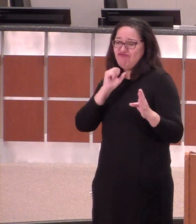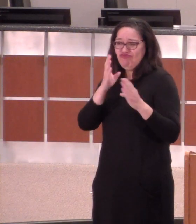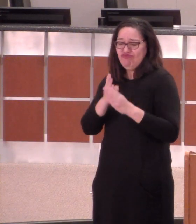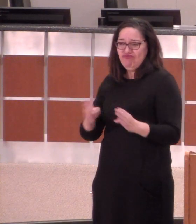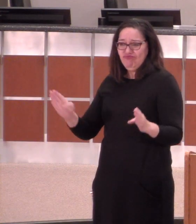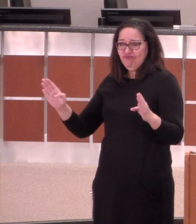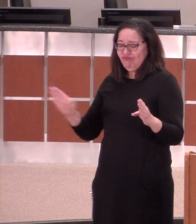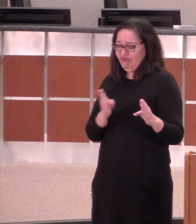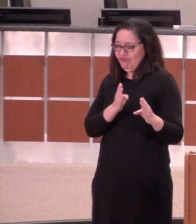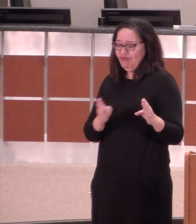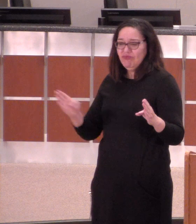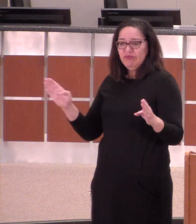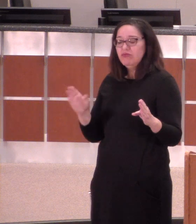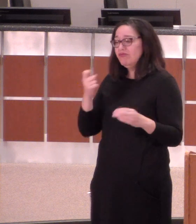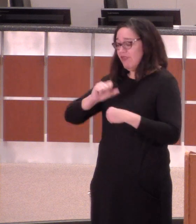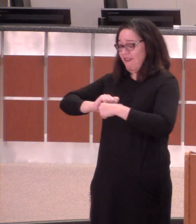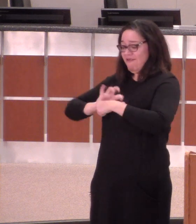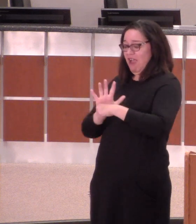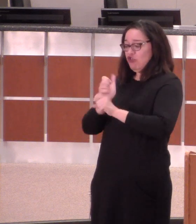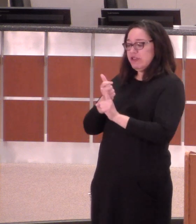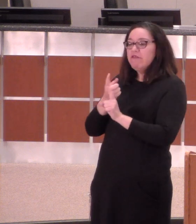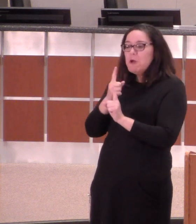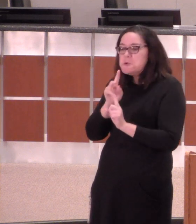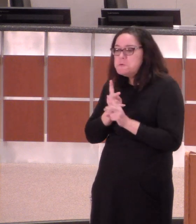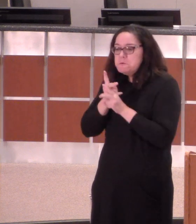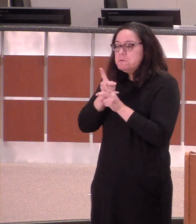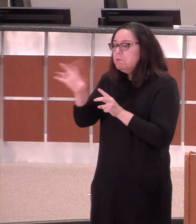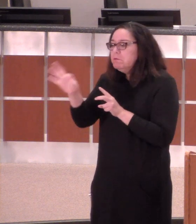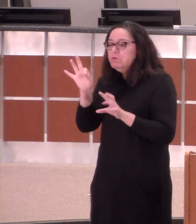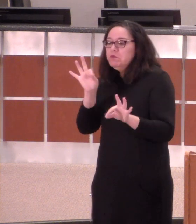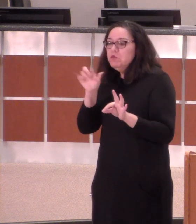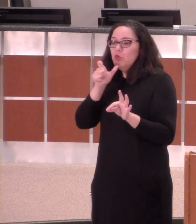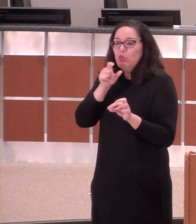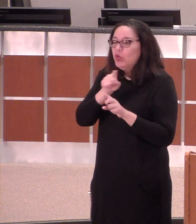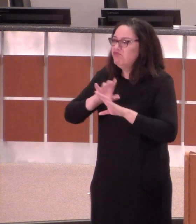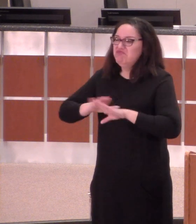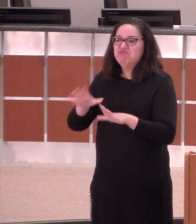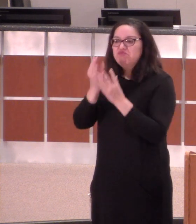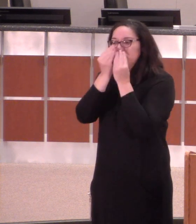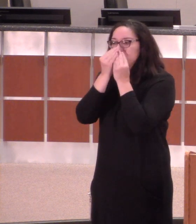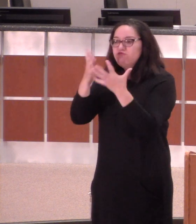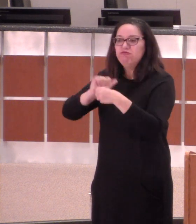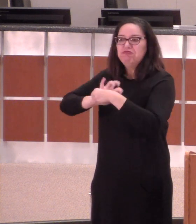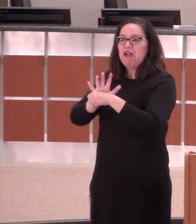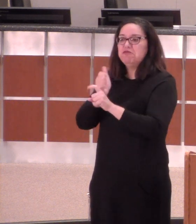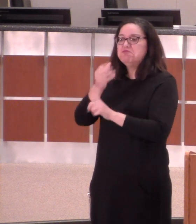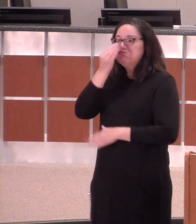The virus is not discriminatory. It doesn't care who you are, and it doesn't care